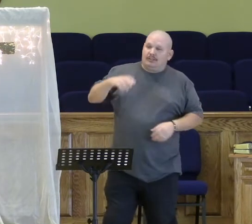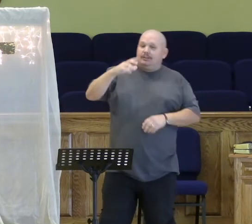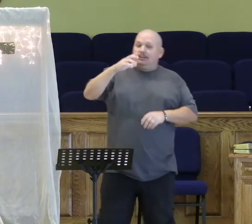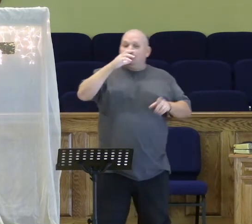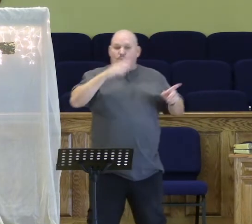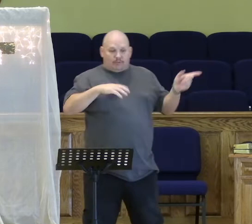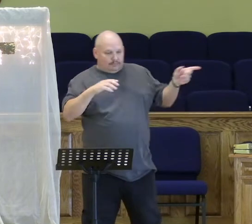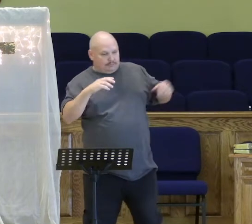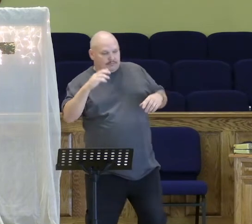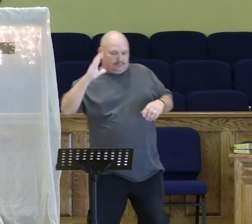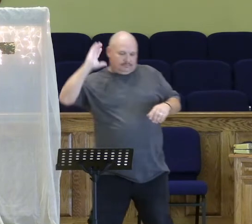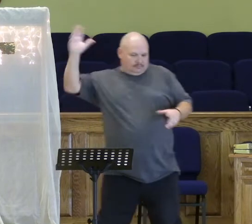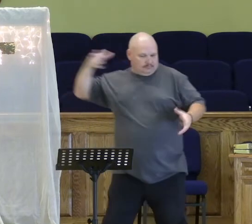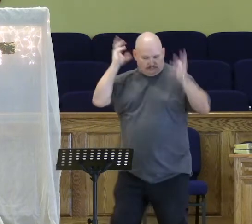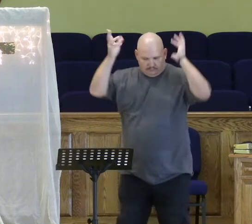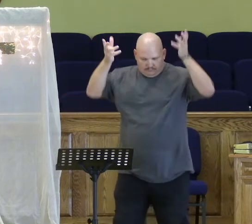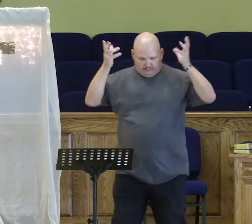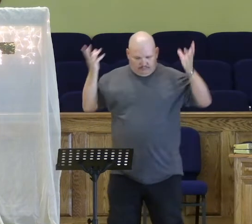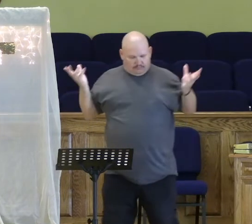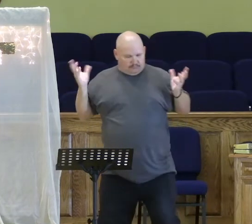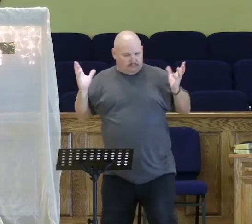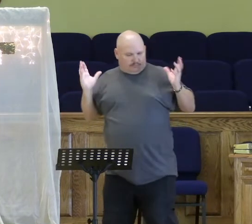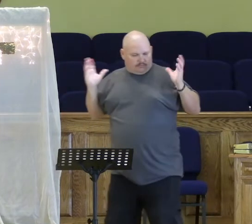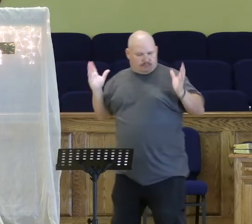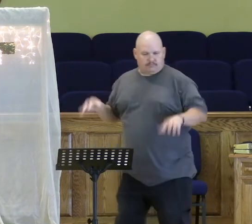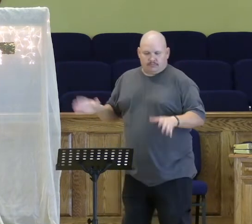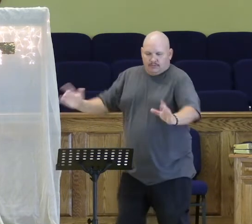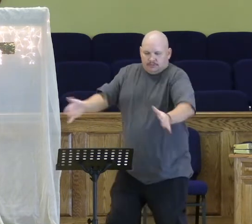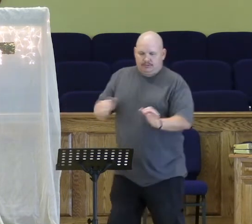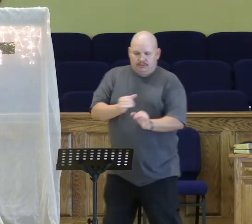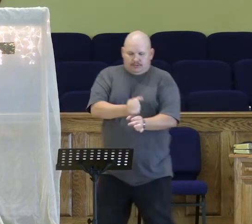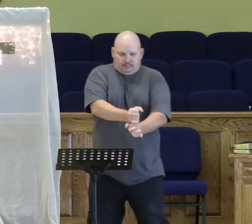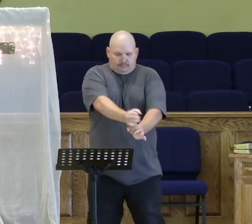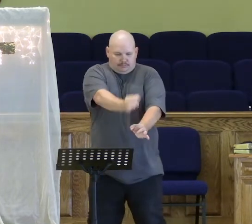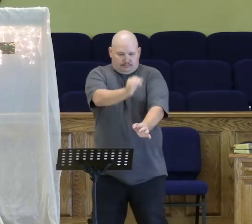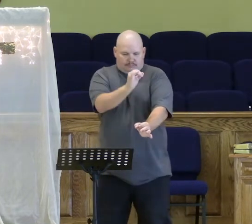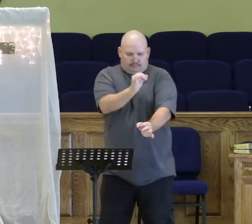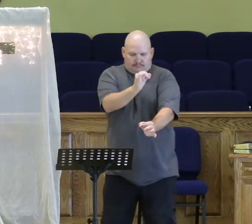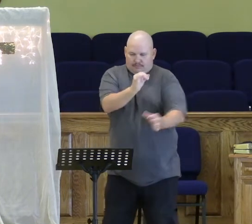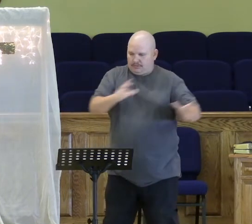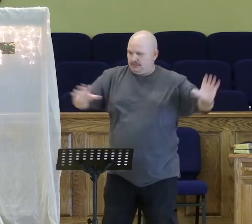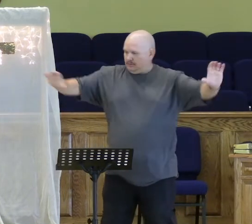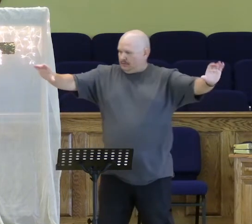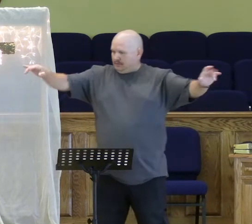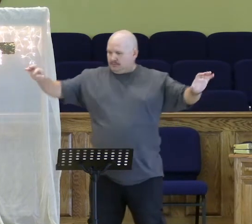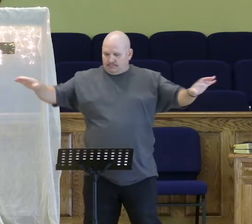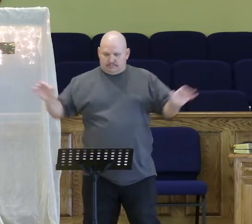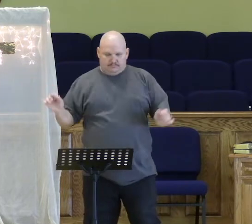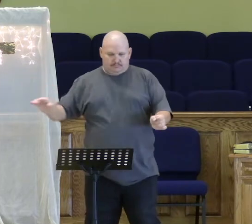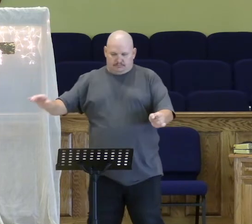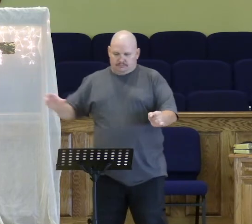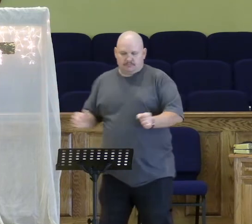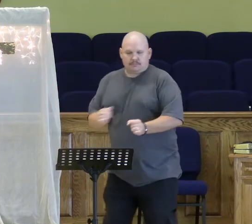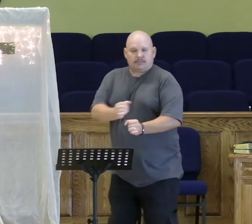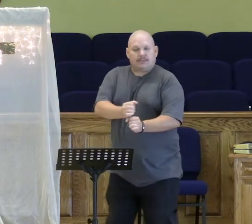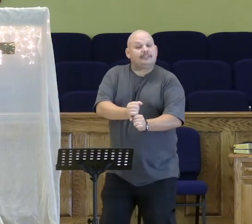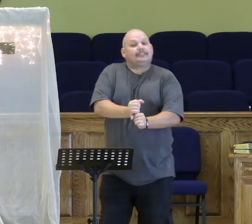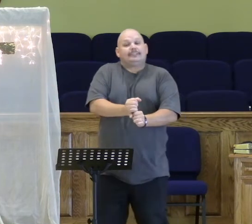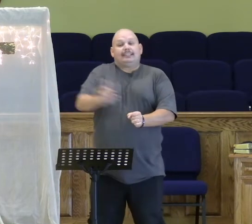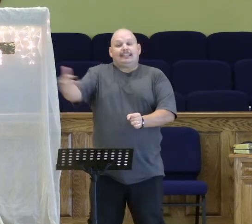And as I pull up to the window, there's the lady there with a big old hairdo and the microphone there. And she's looking,